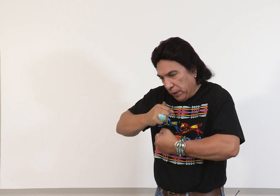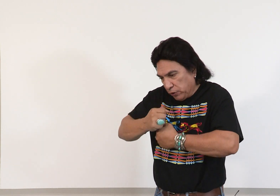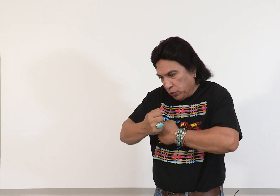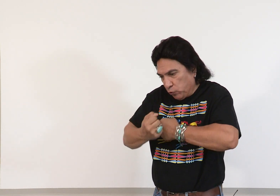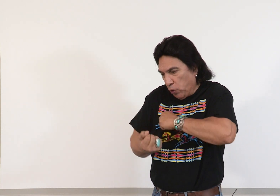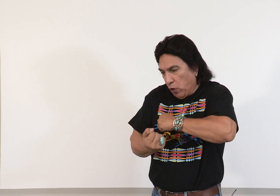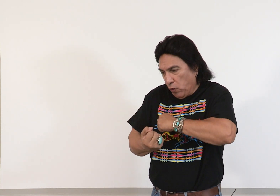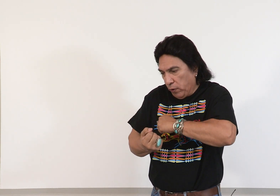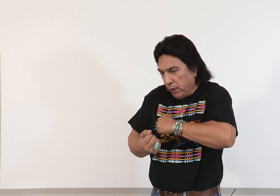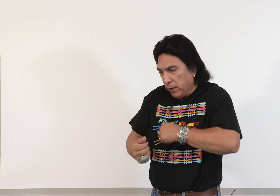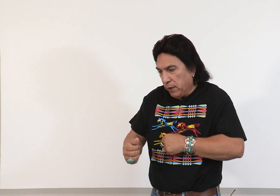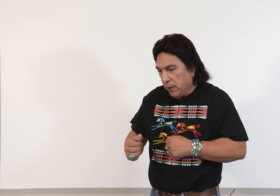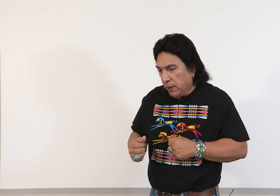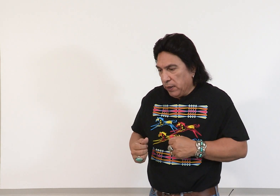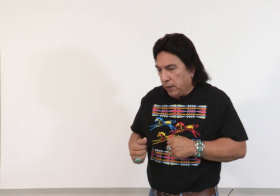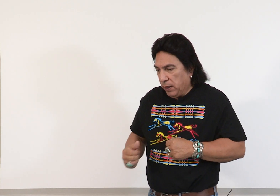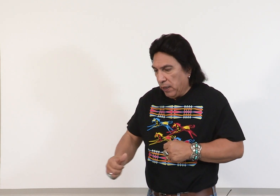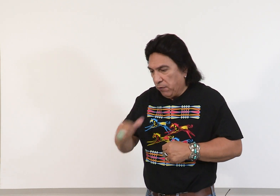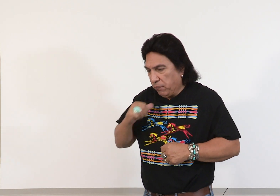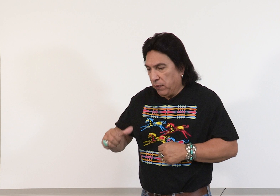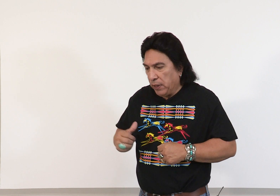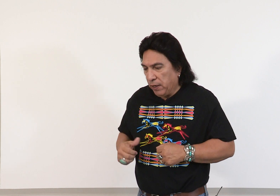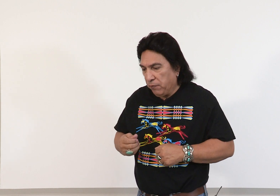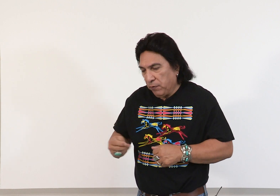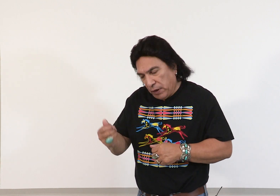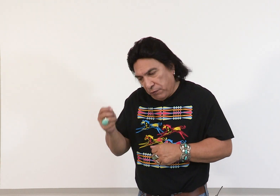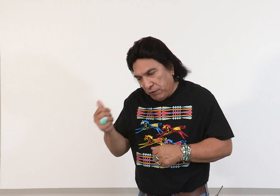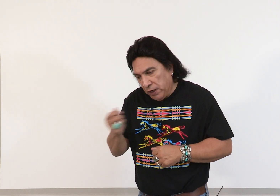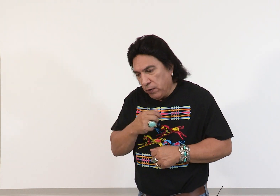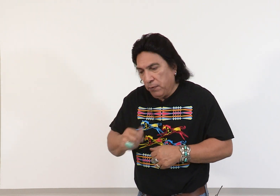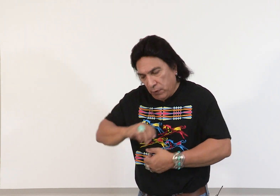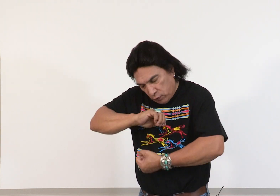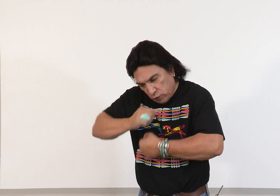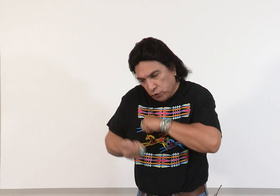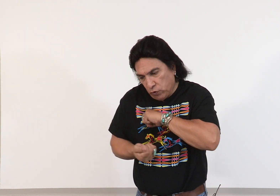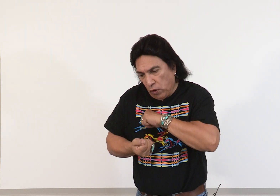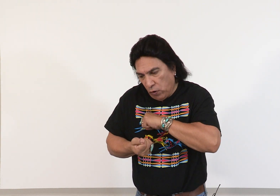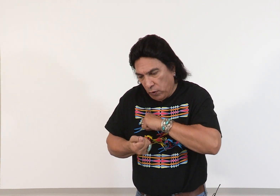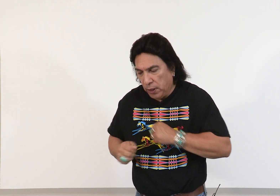meant strong. I feel strong.